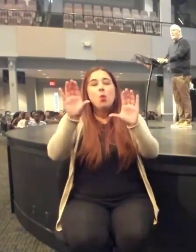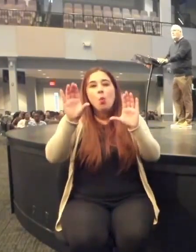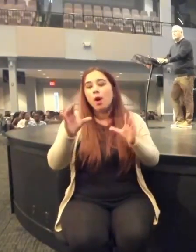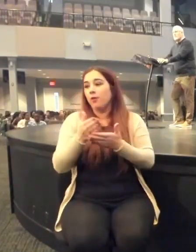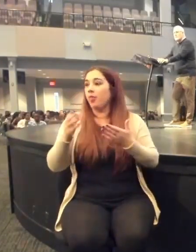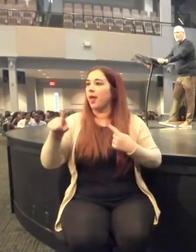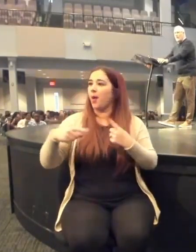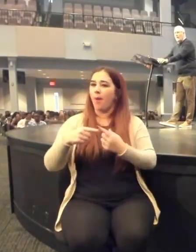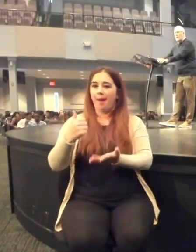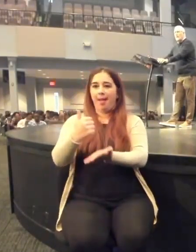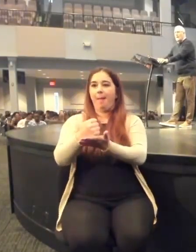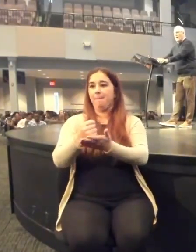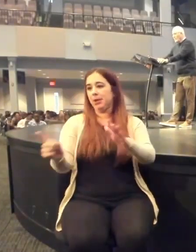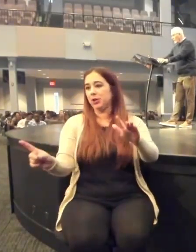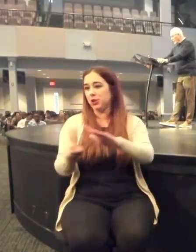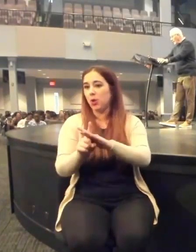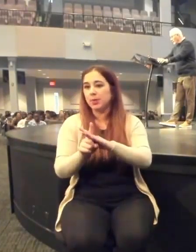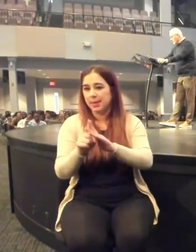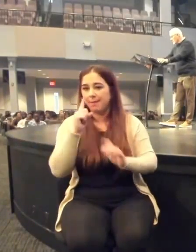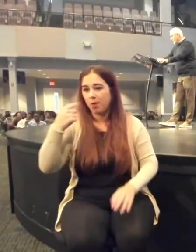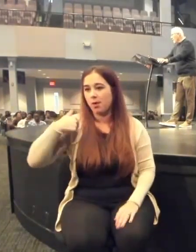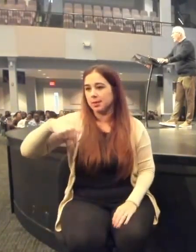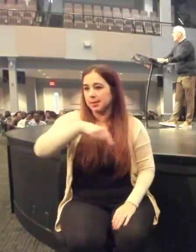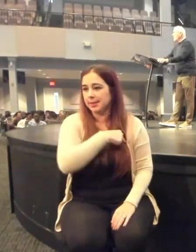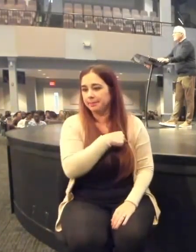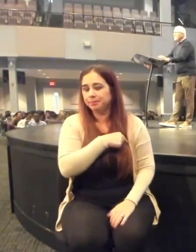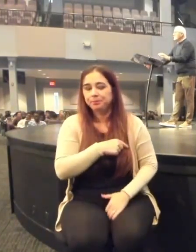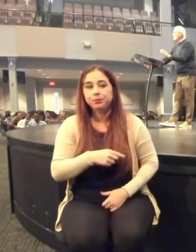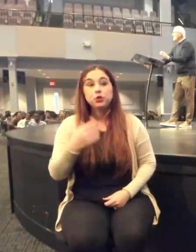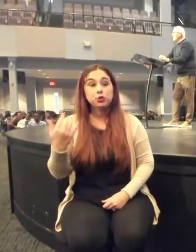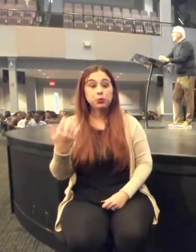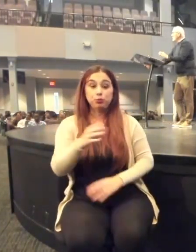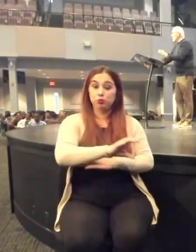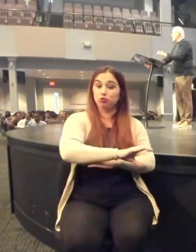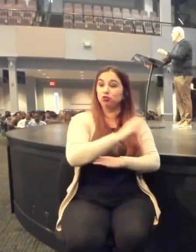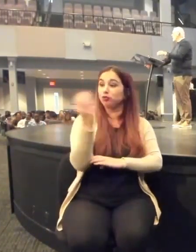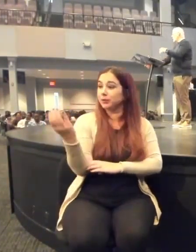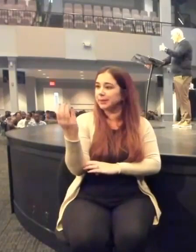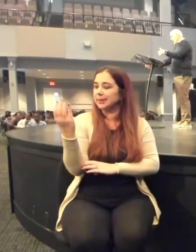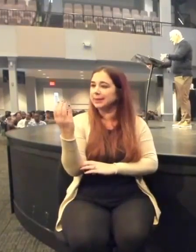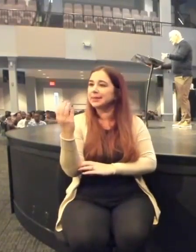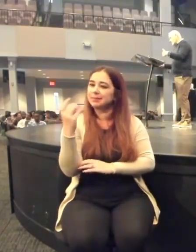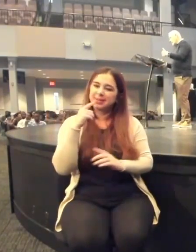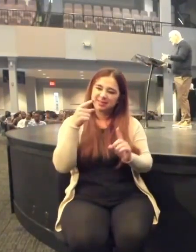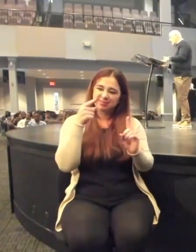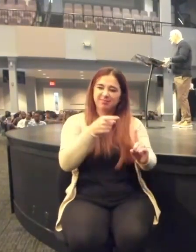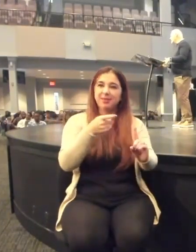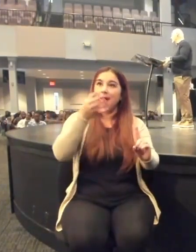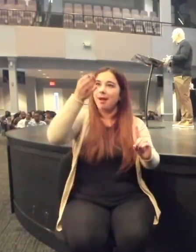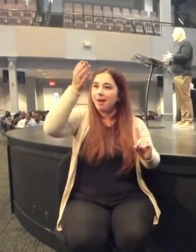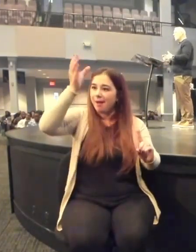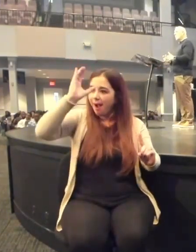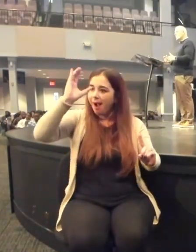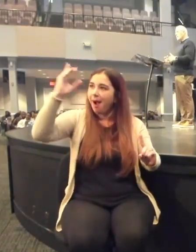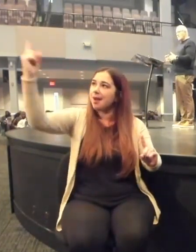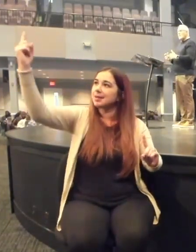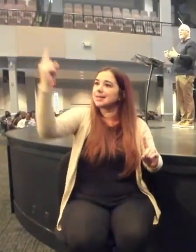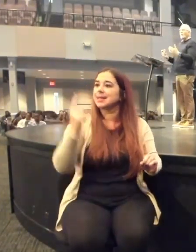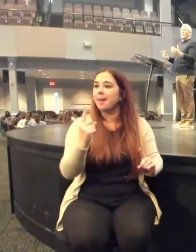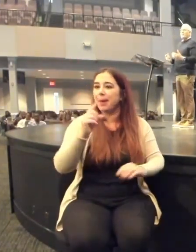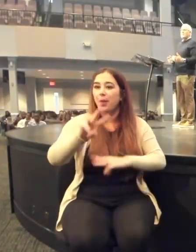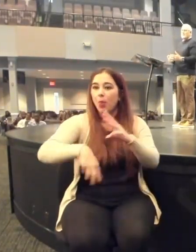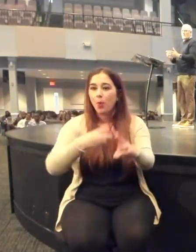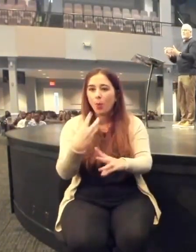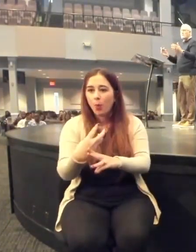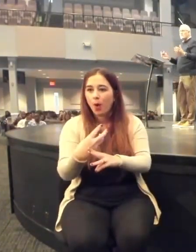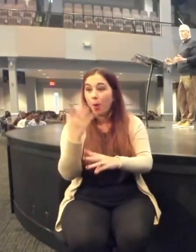when help shows up in our lives. And Christmas really is all about God stepping into our world to